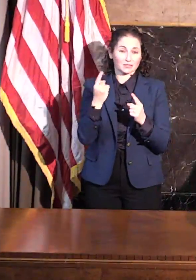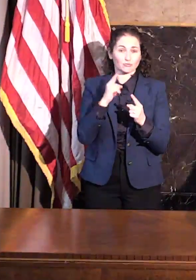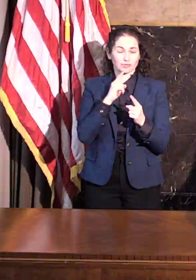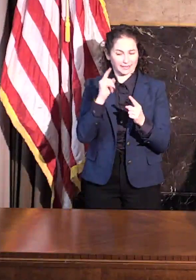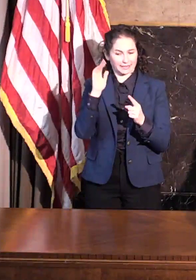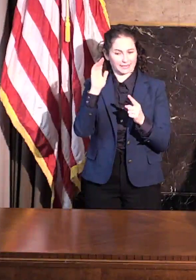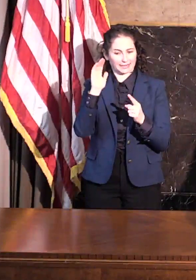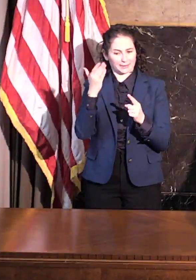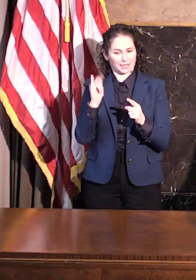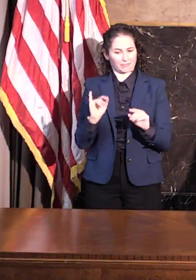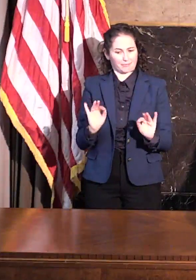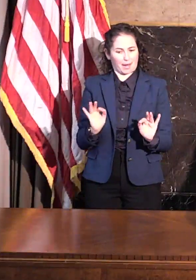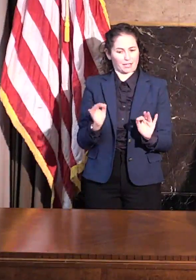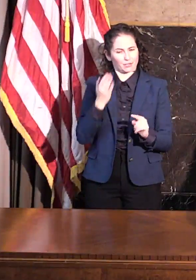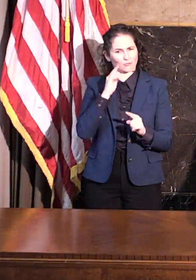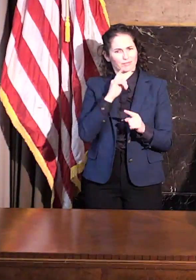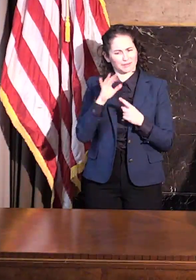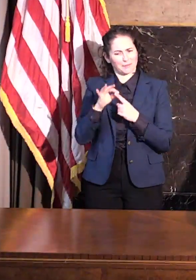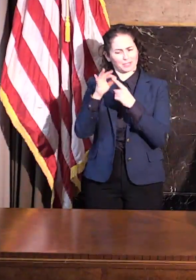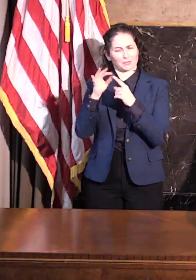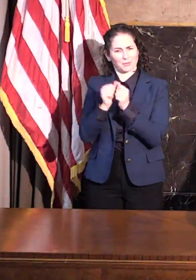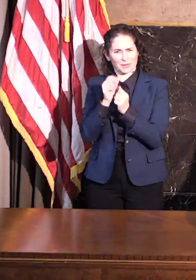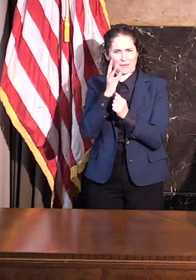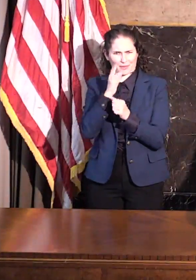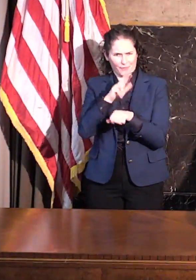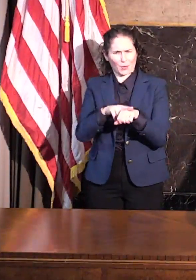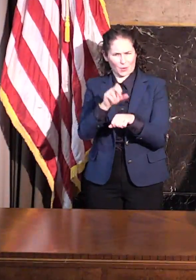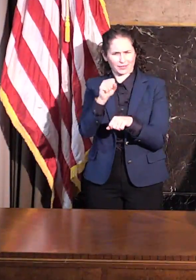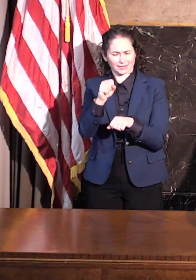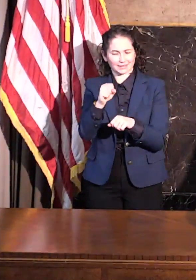mention that because this is just one of those things that